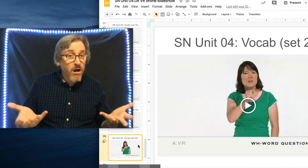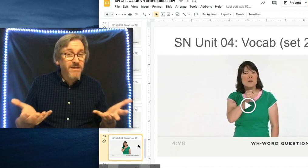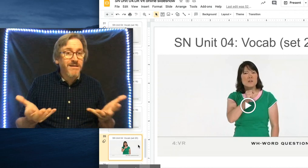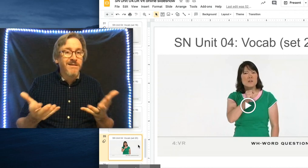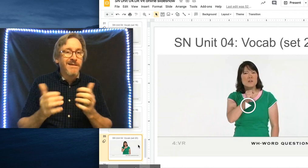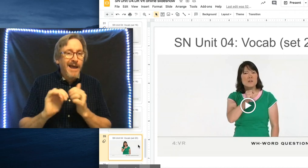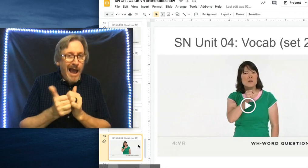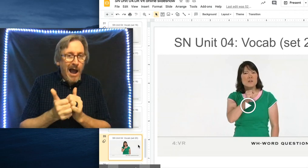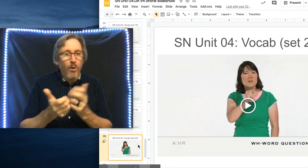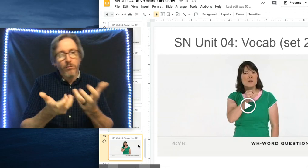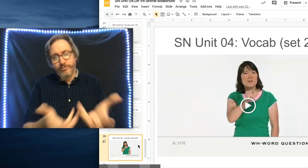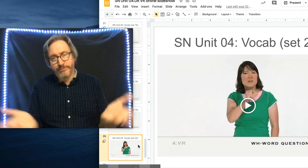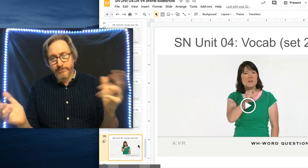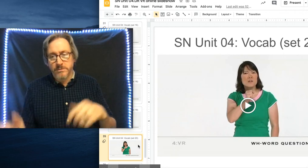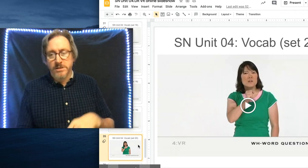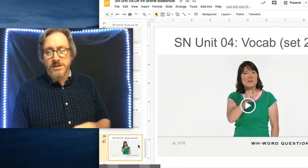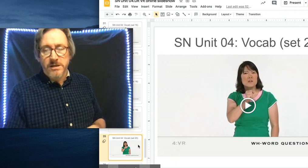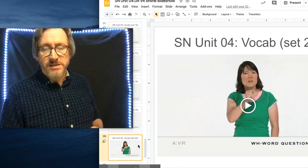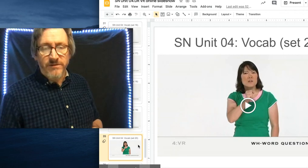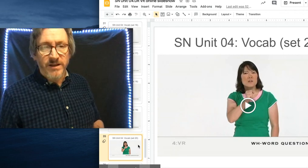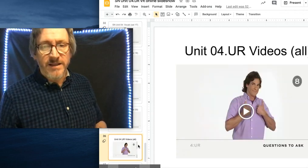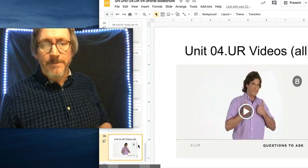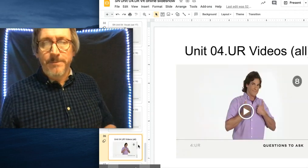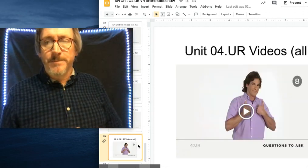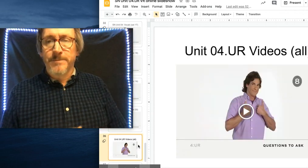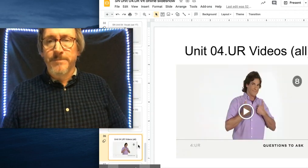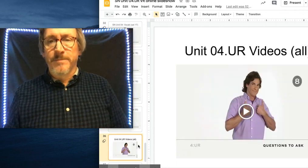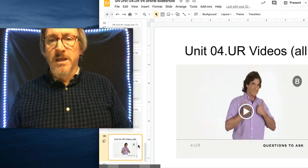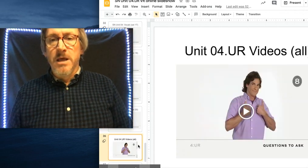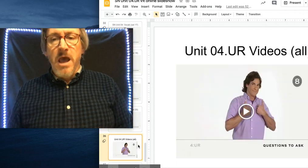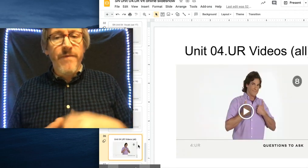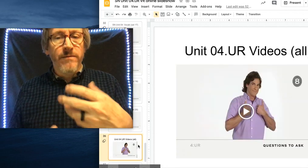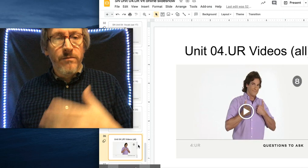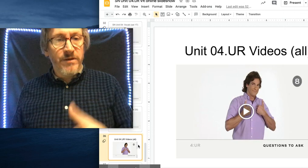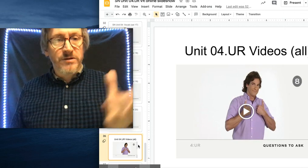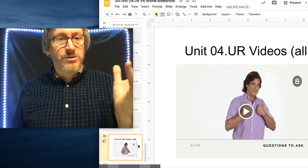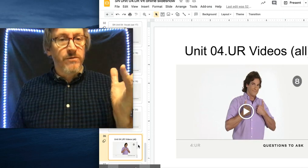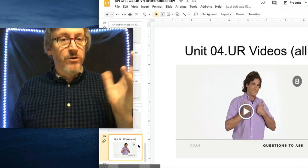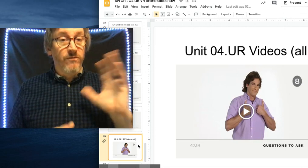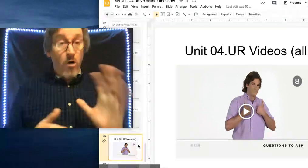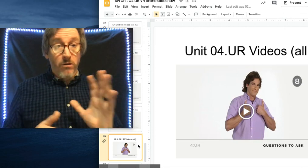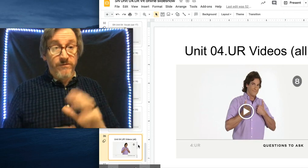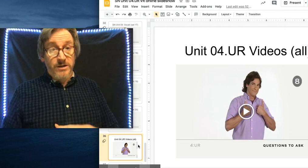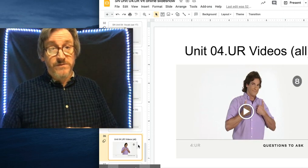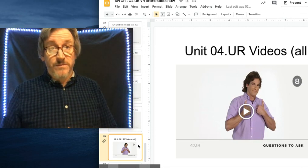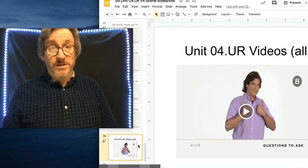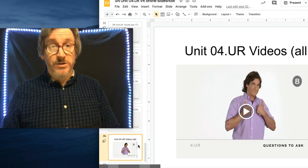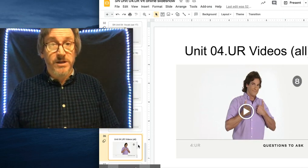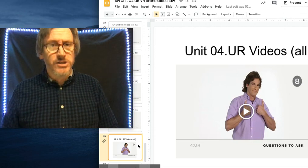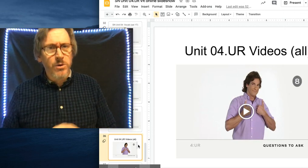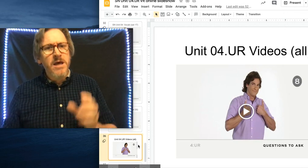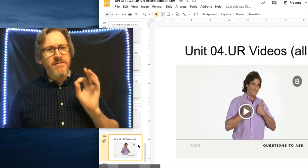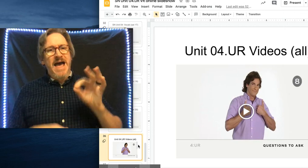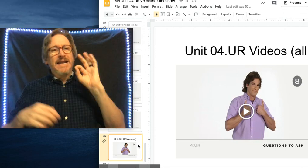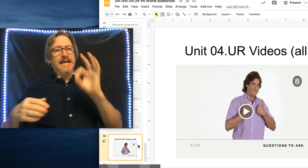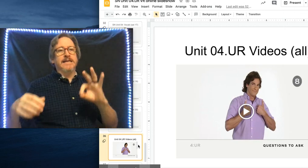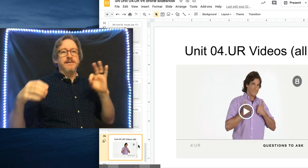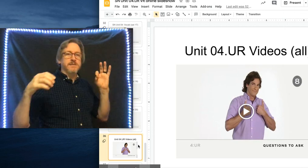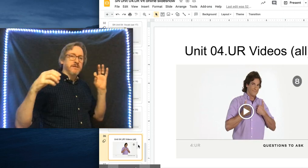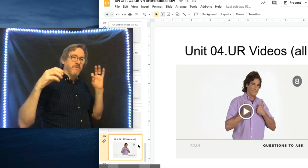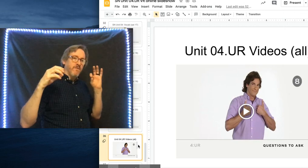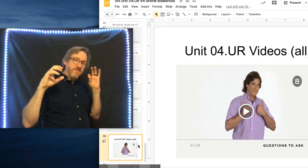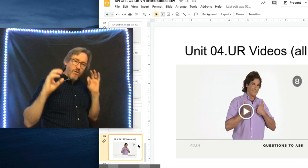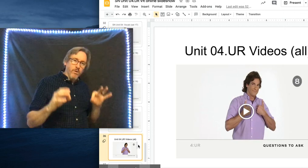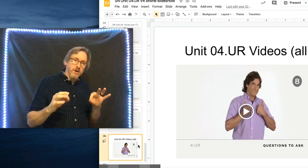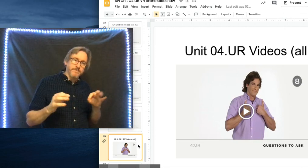old? What? How? Stuff like that. And then there's the review of all the videos from this unit. So that